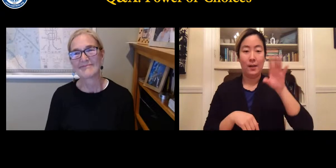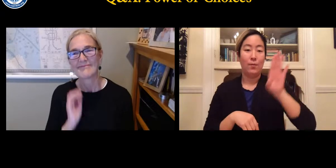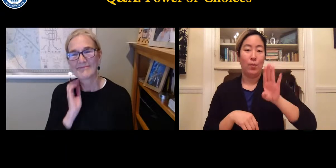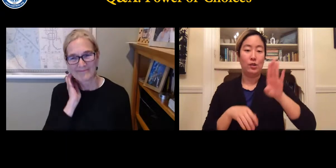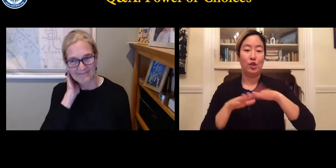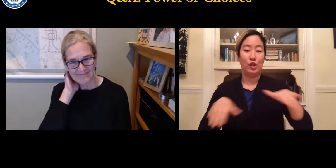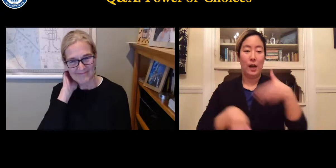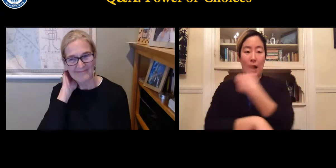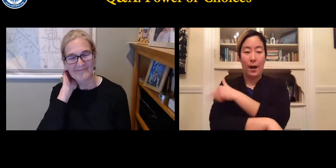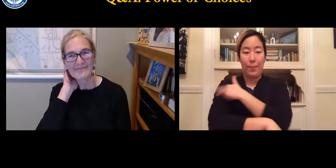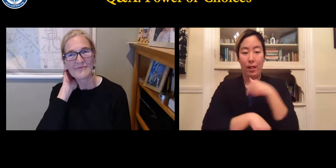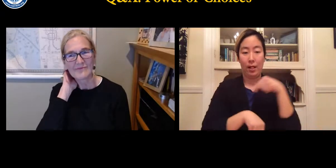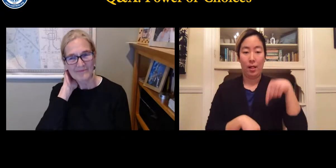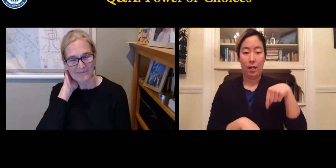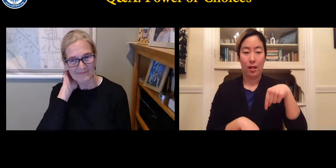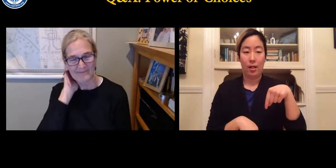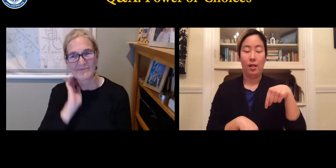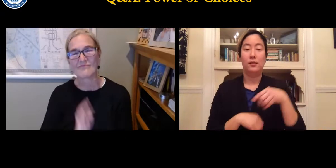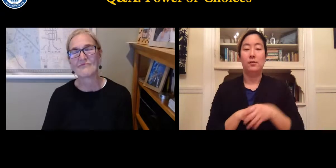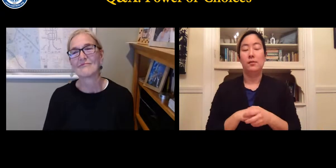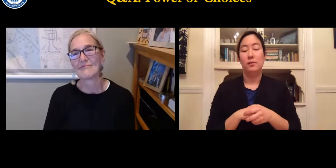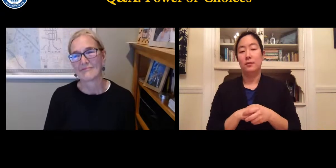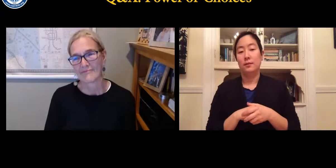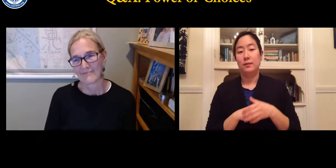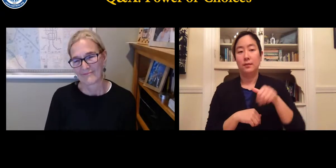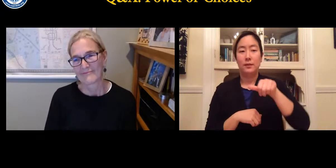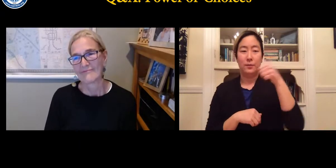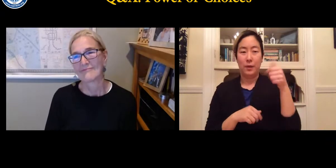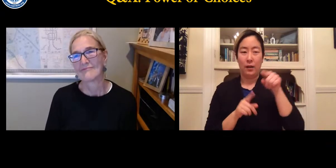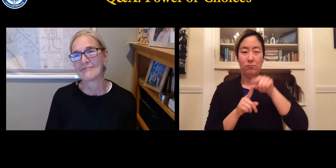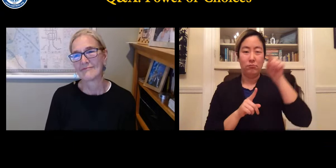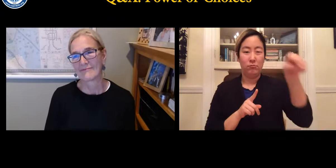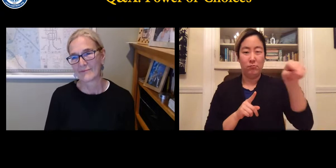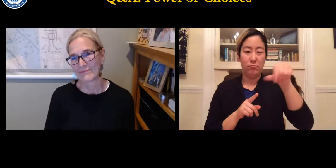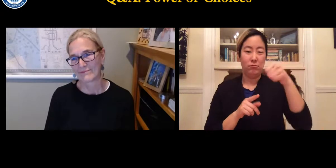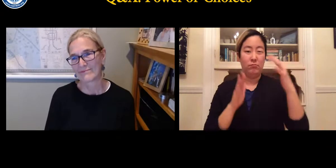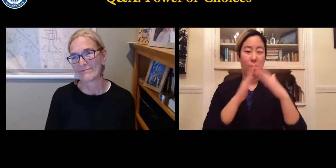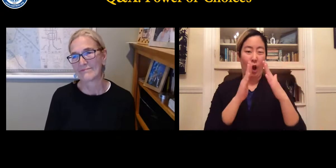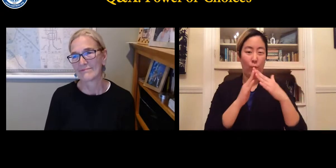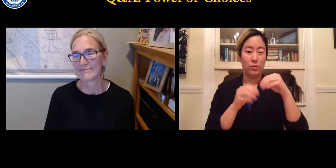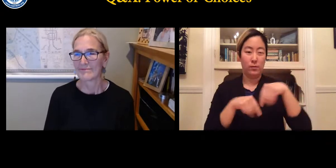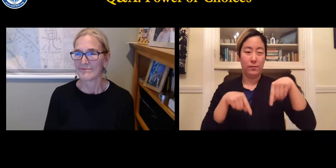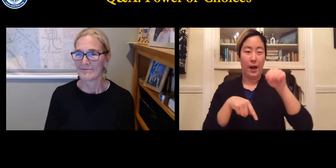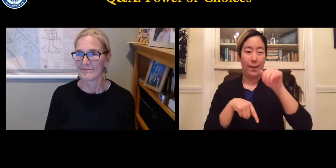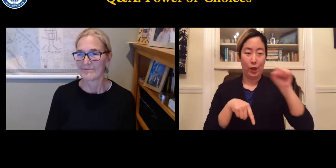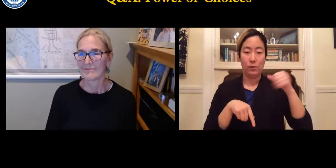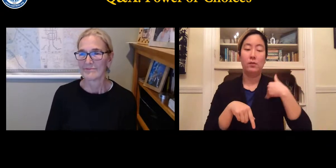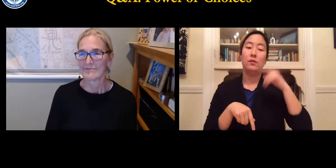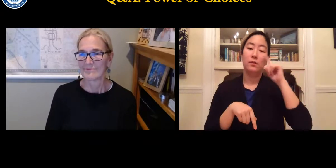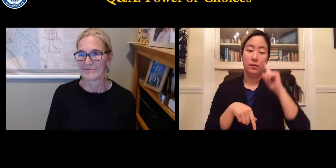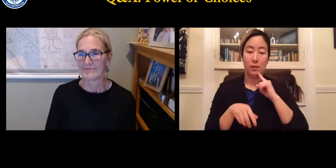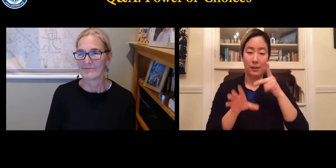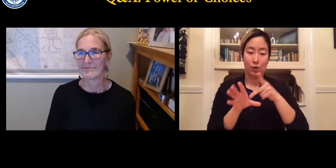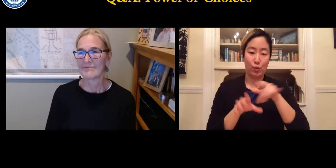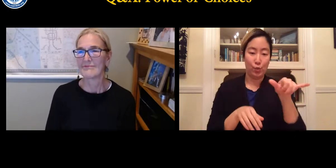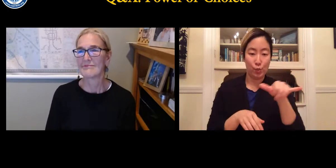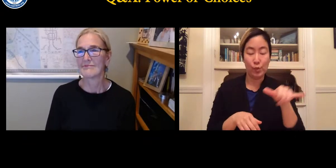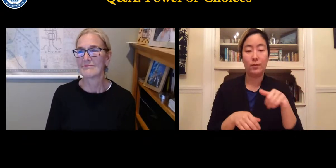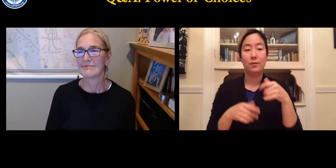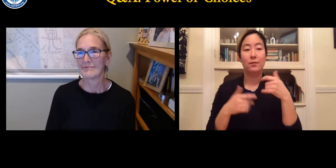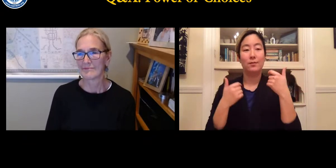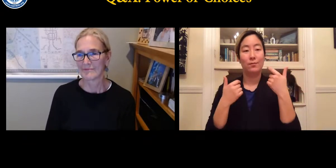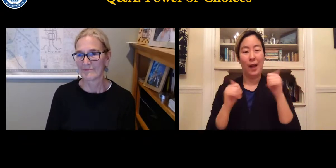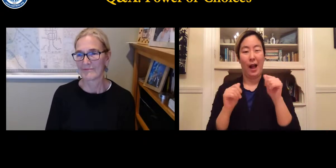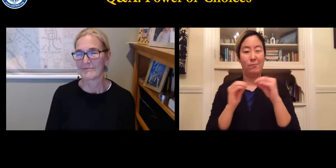Quality, which is a deaf psychiatrist here in the Boston area at the Boston Children's Hospital. There is